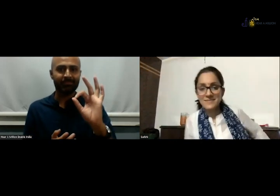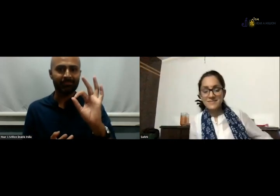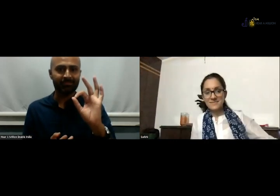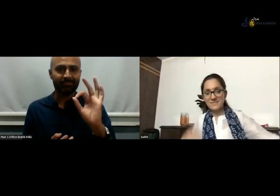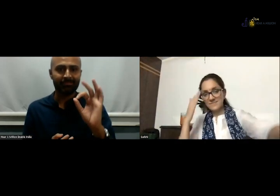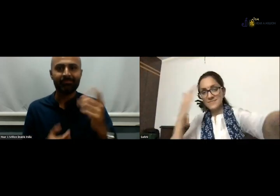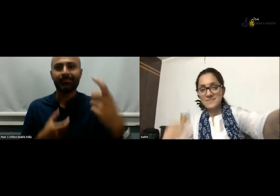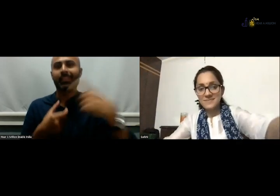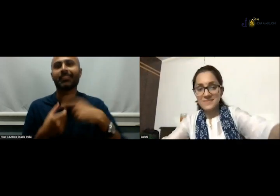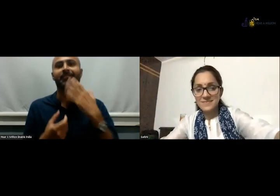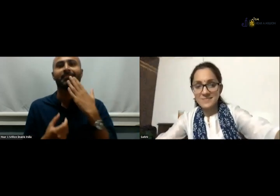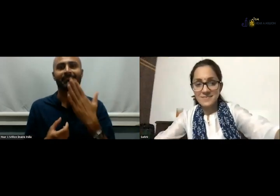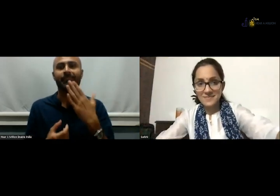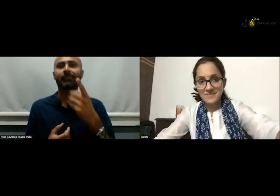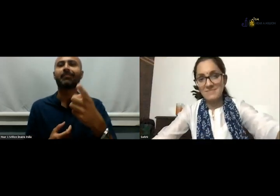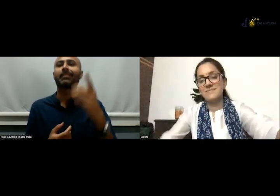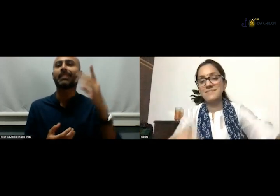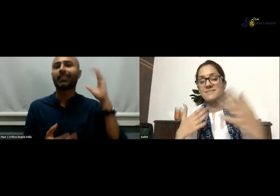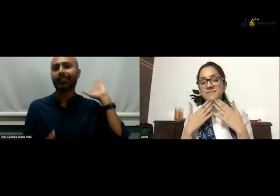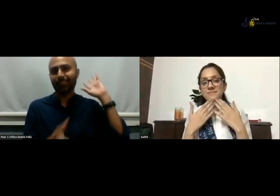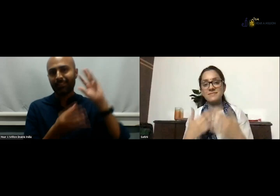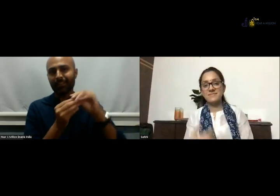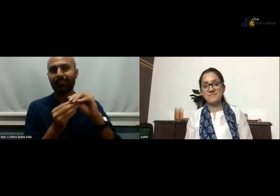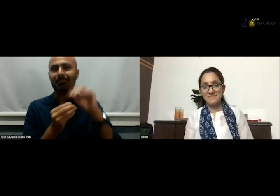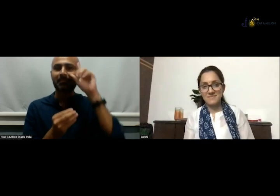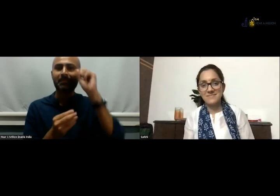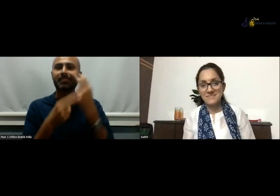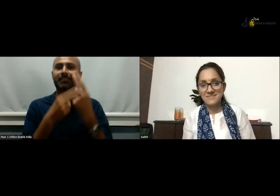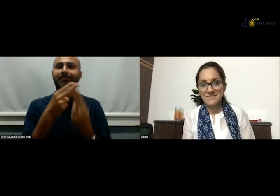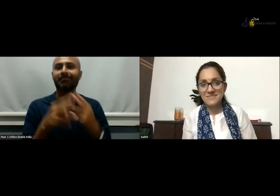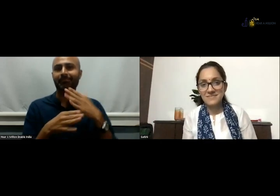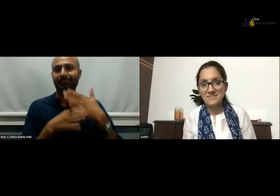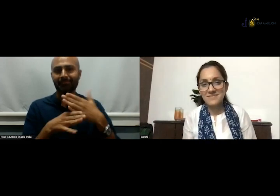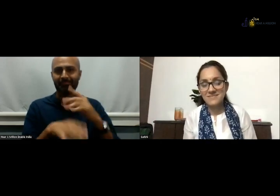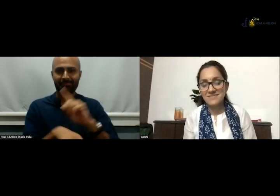Yes, can you see me? Yes, we have Surbi now.